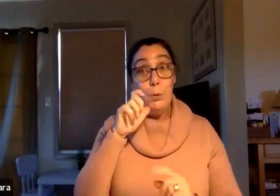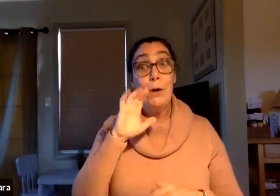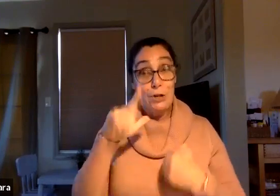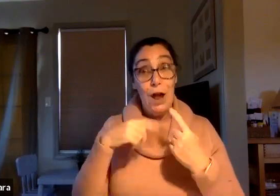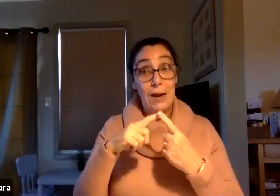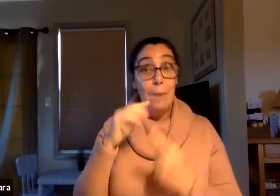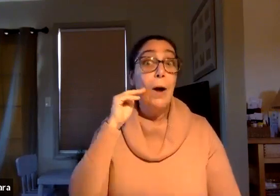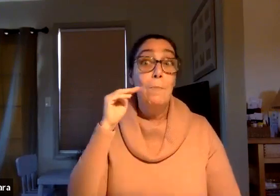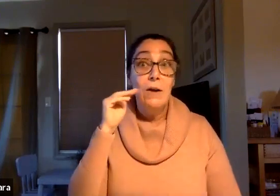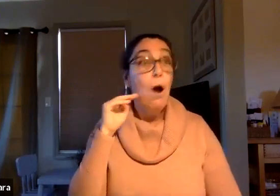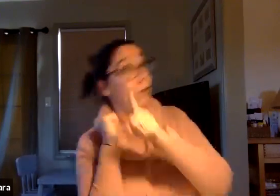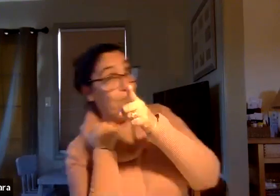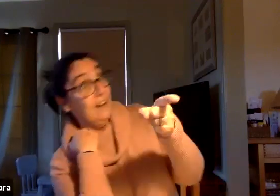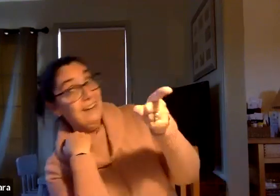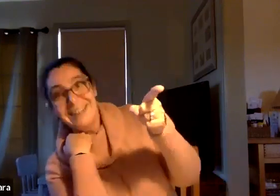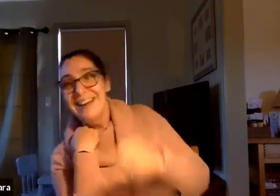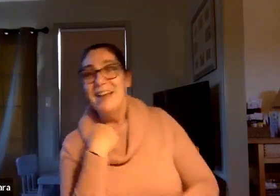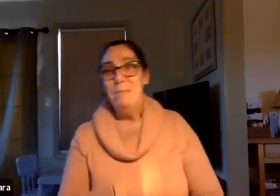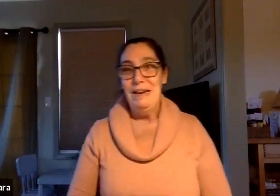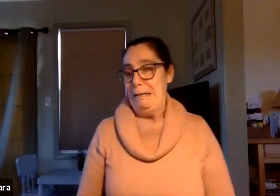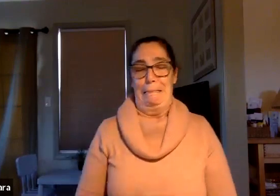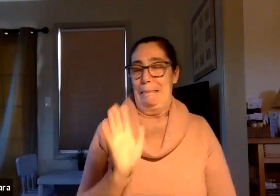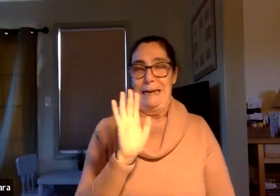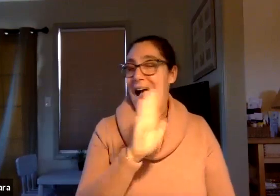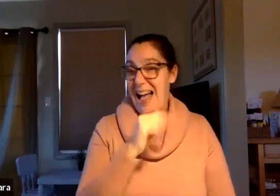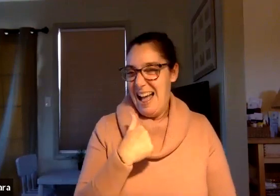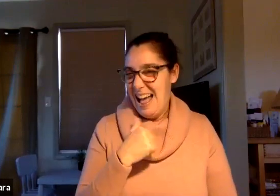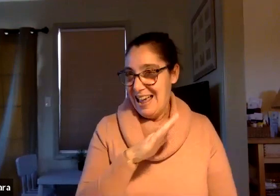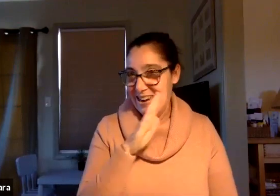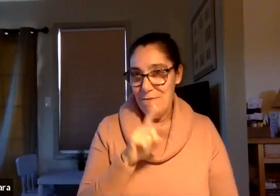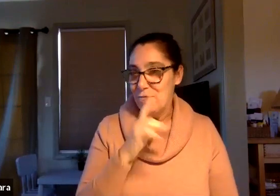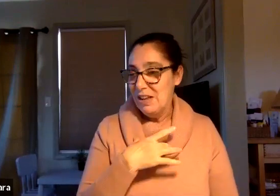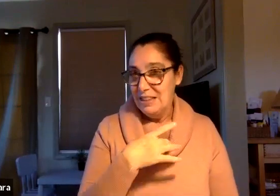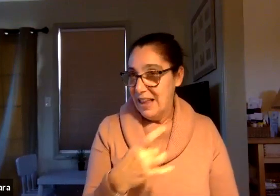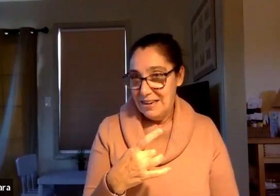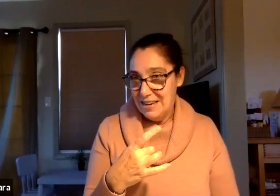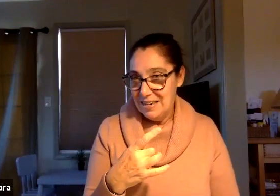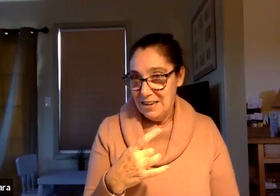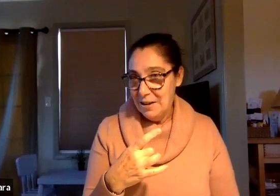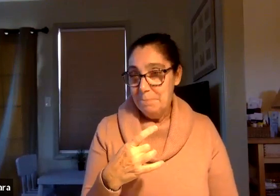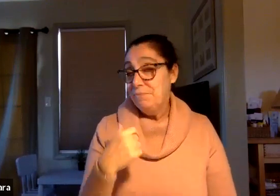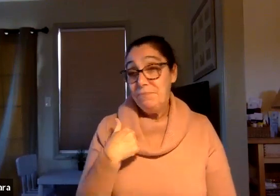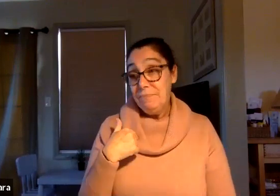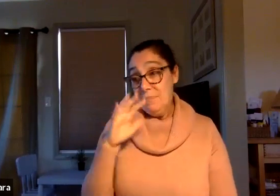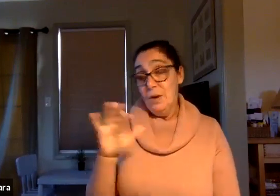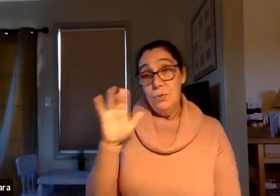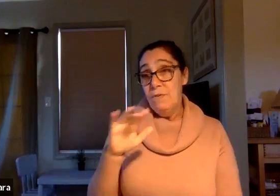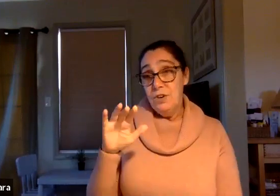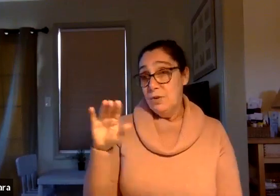they were talking about, Mary. Oh, shit. But I never really liked it. So I've just